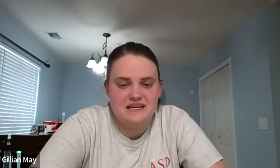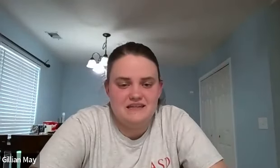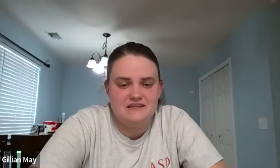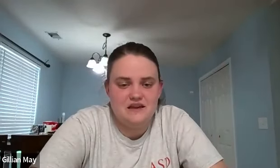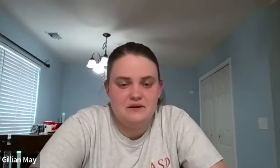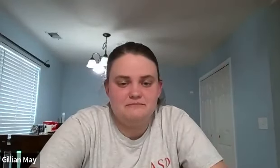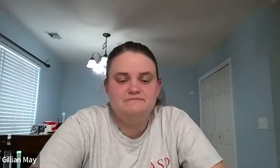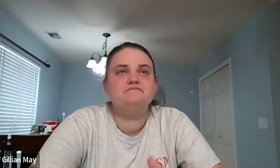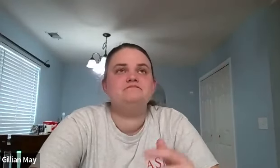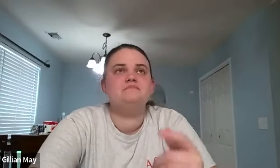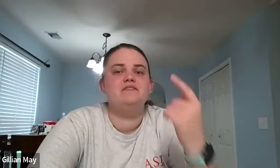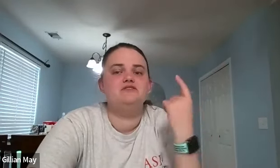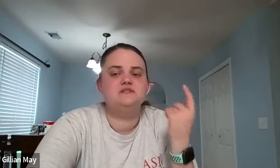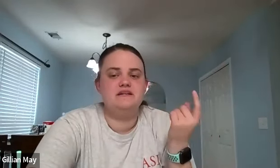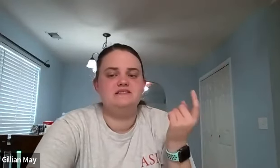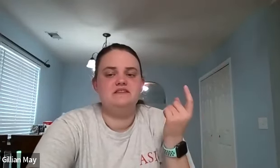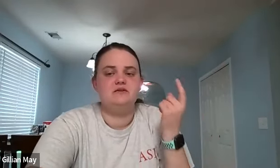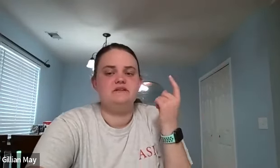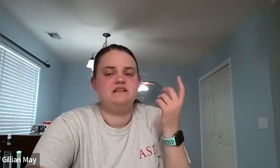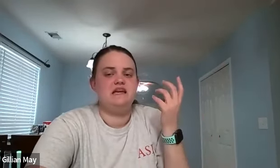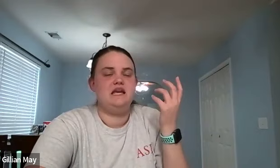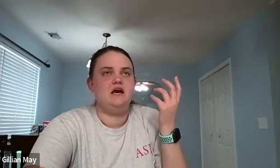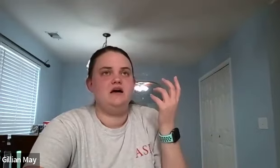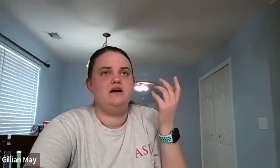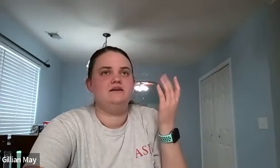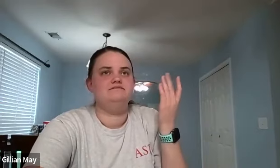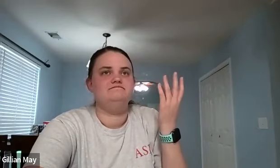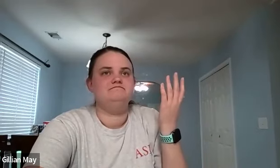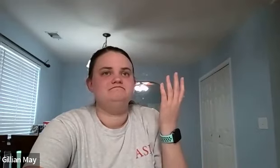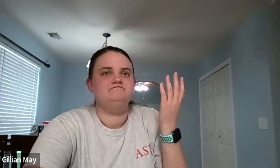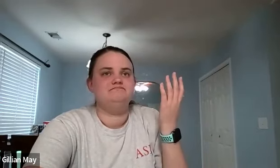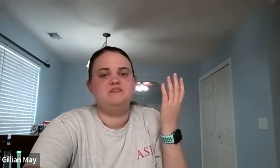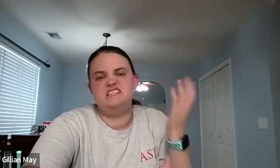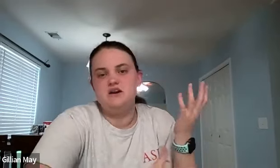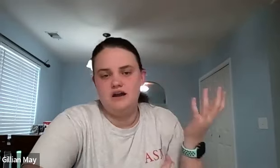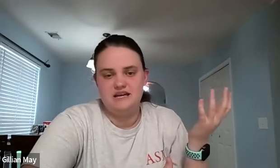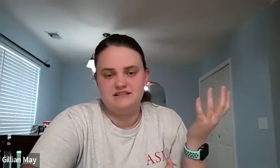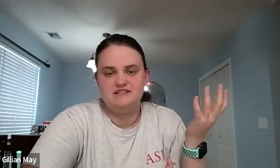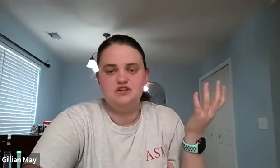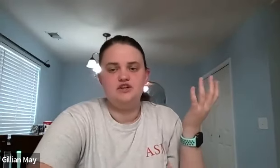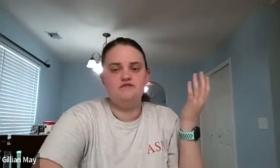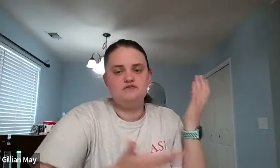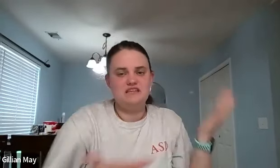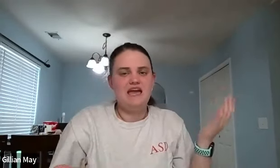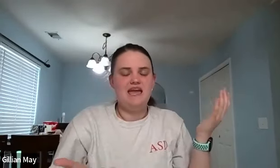is they'll just basically, they'll be saying it's in context. So, if you